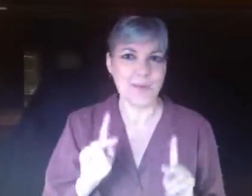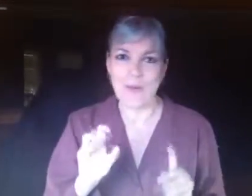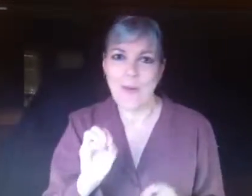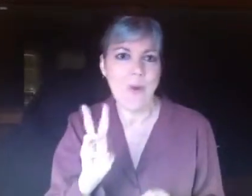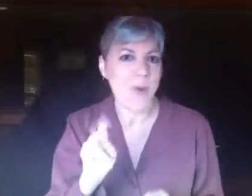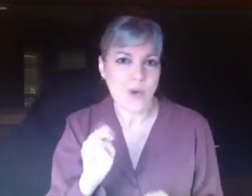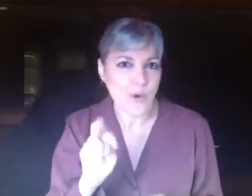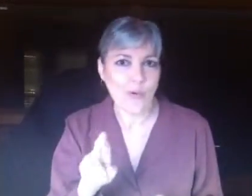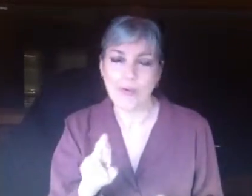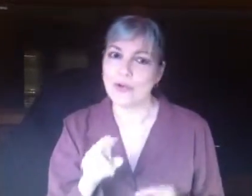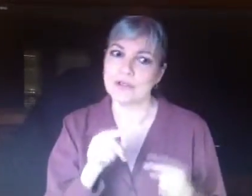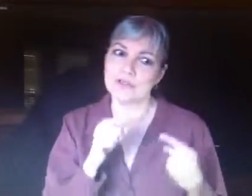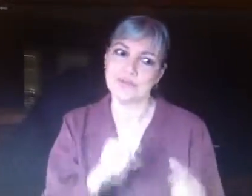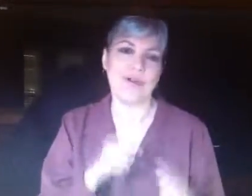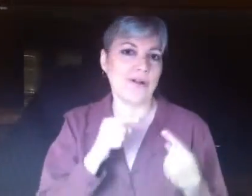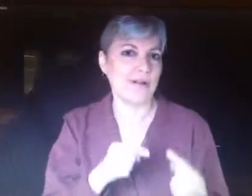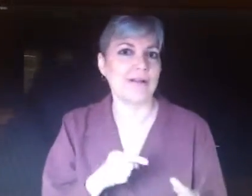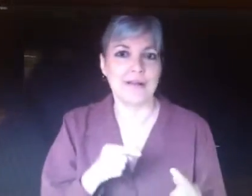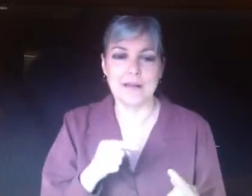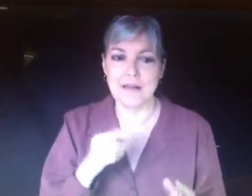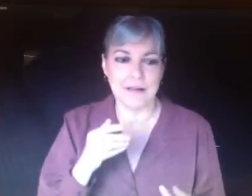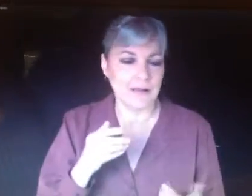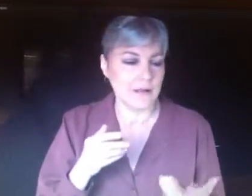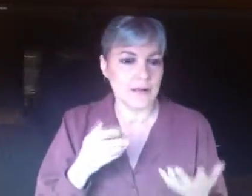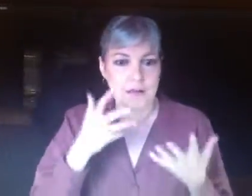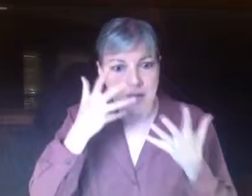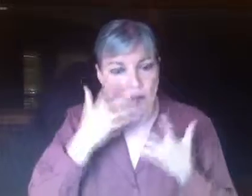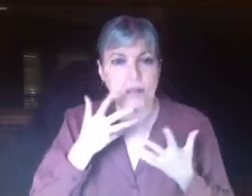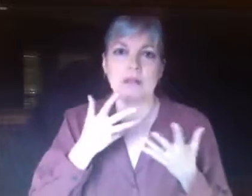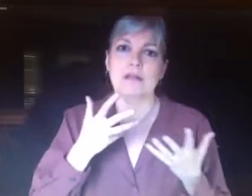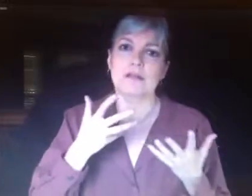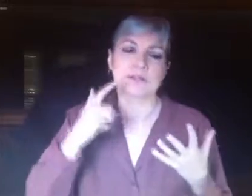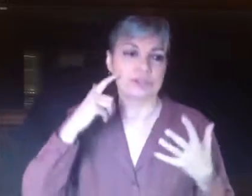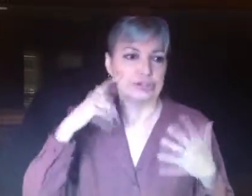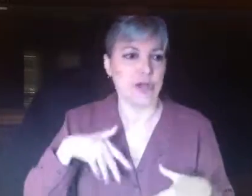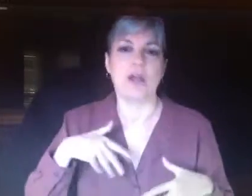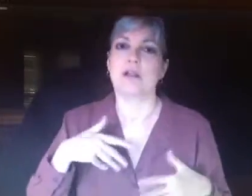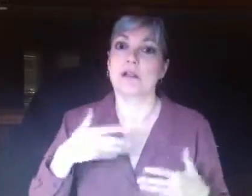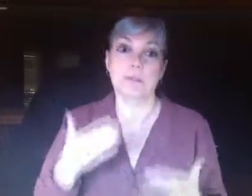die. And the owners of those animals, they struggle a lot with that.